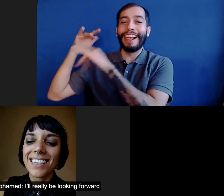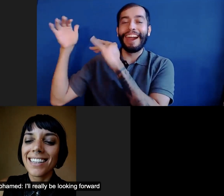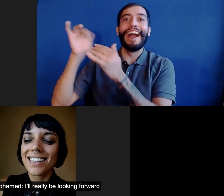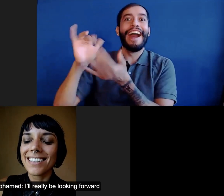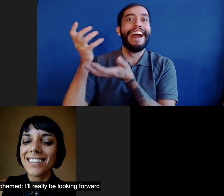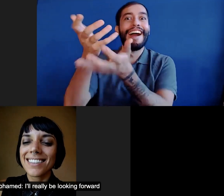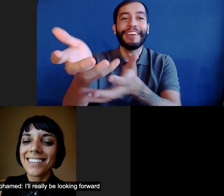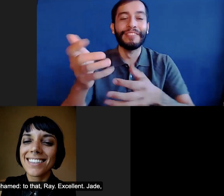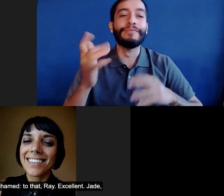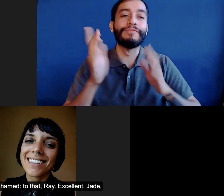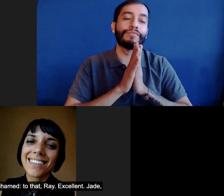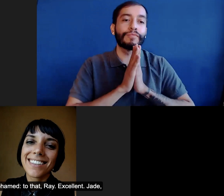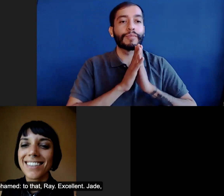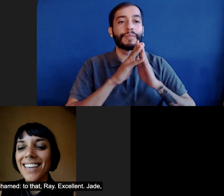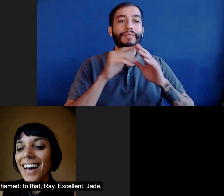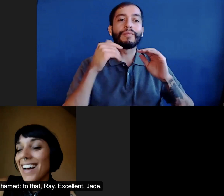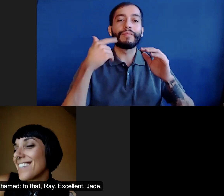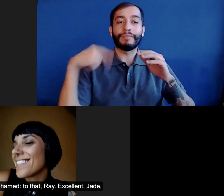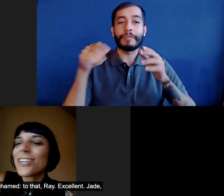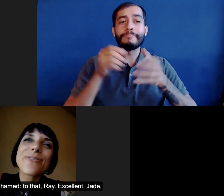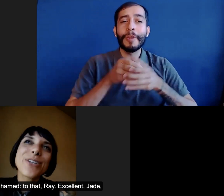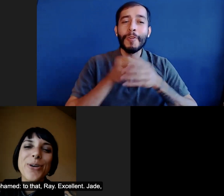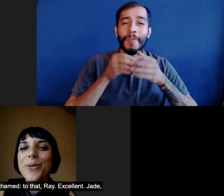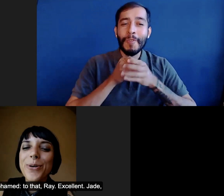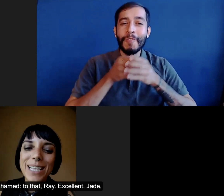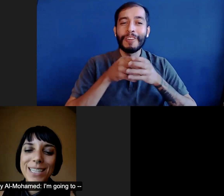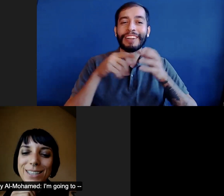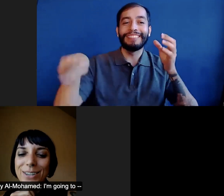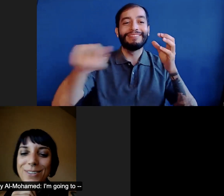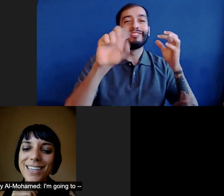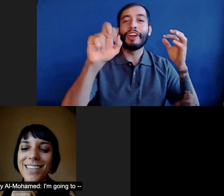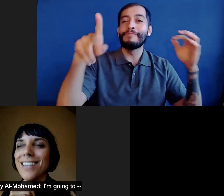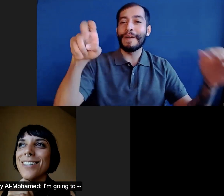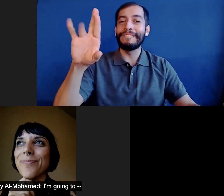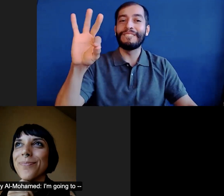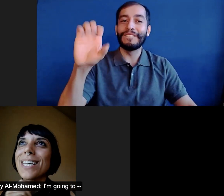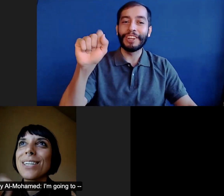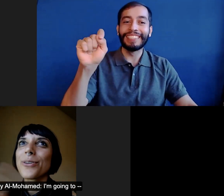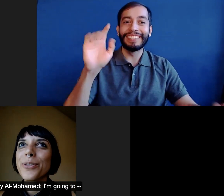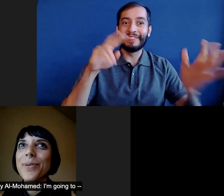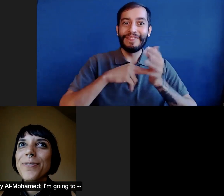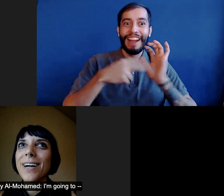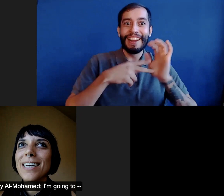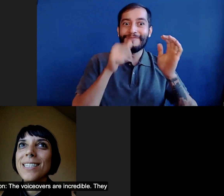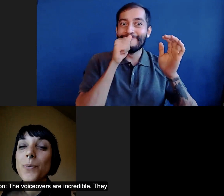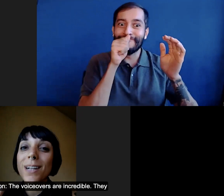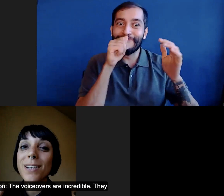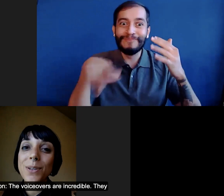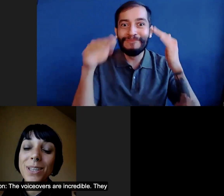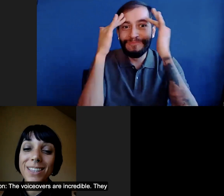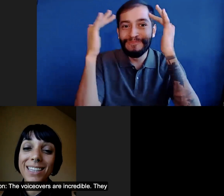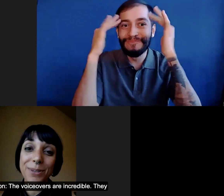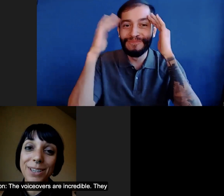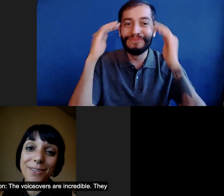Superfest, you know, across the internet. Yeah, just a, you know, a quaint little cozy group of friends. Well,